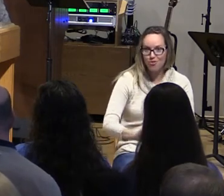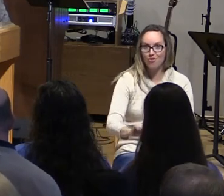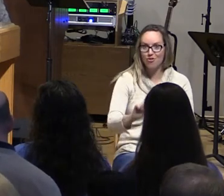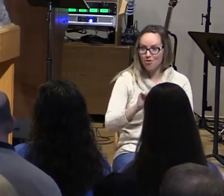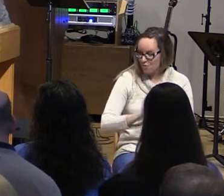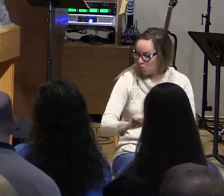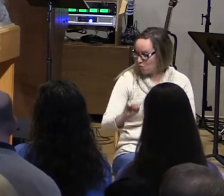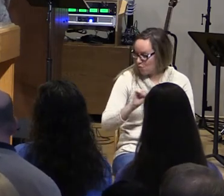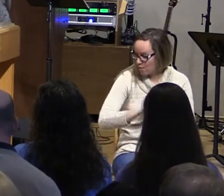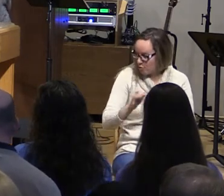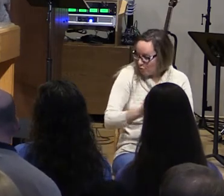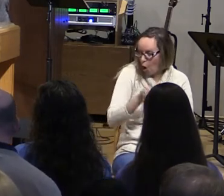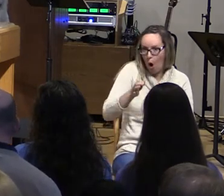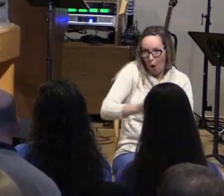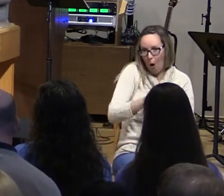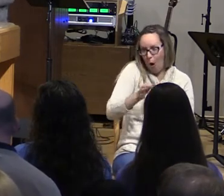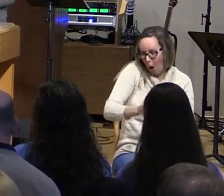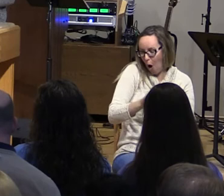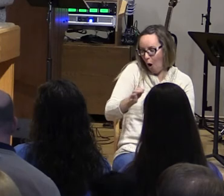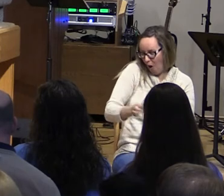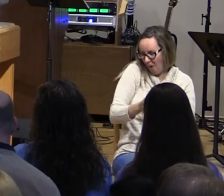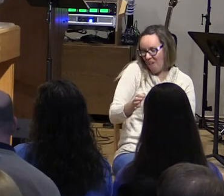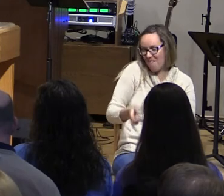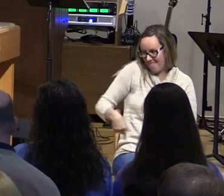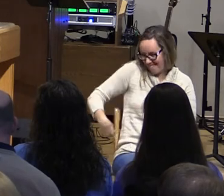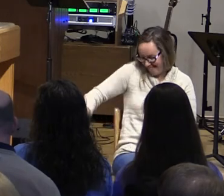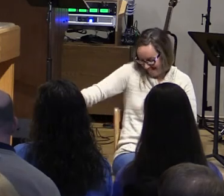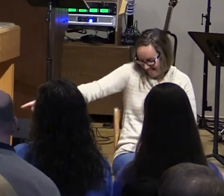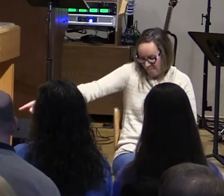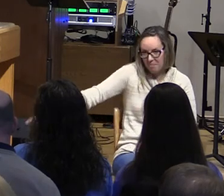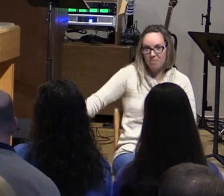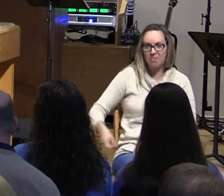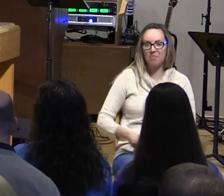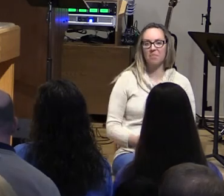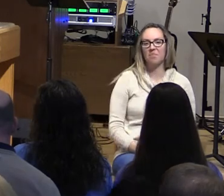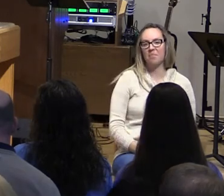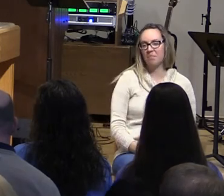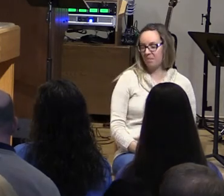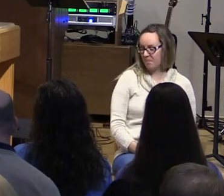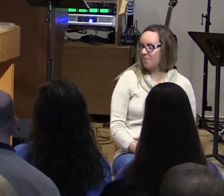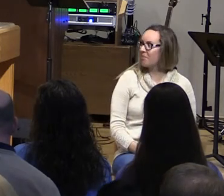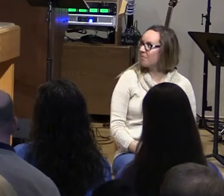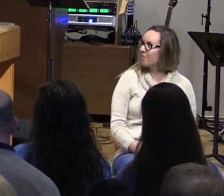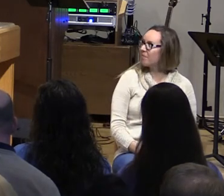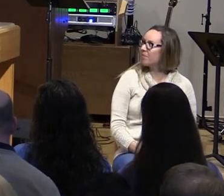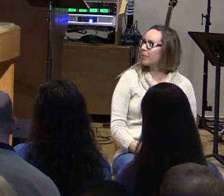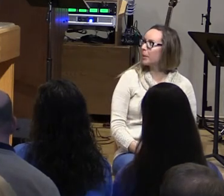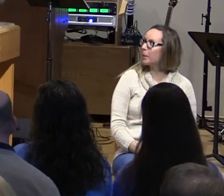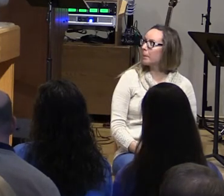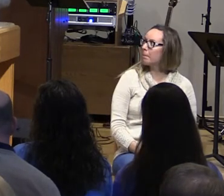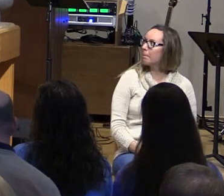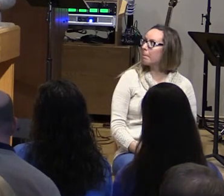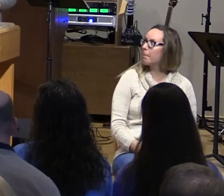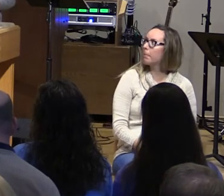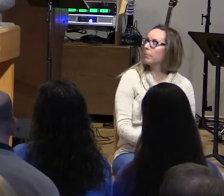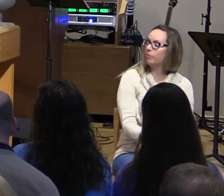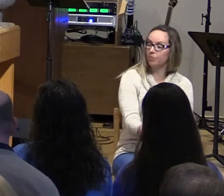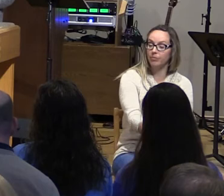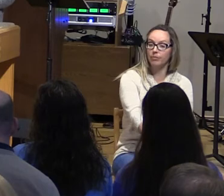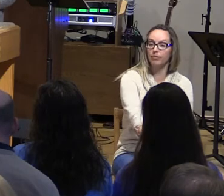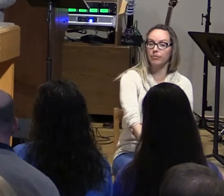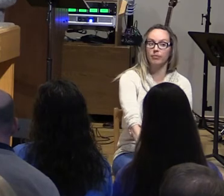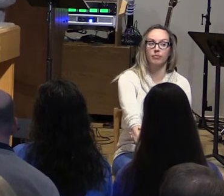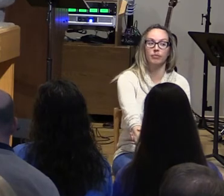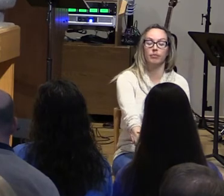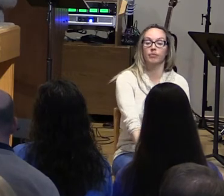and hard. And so come and kneel where many others have knelt before and pray. If you